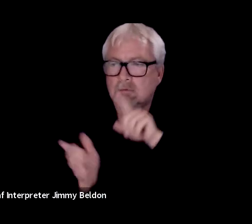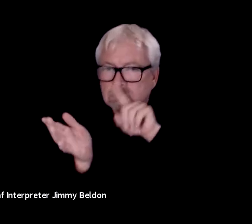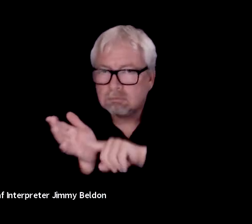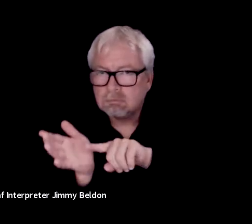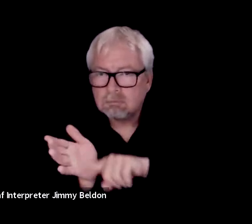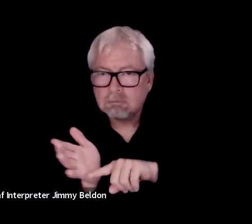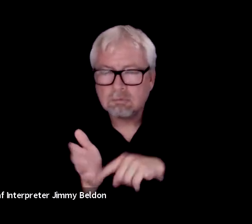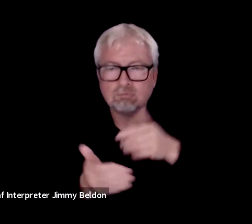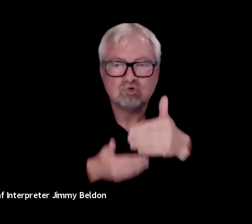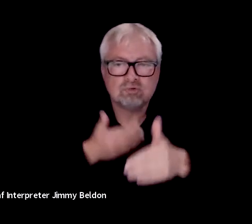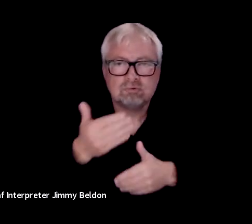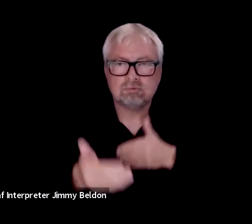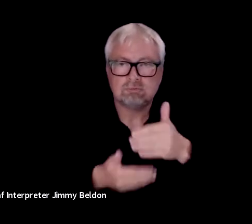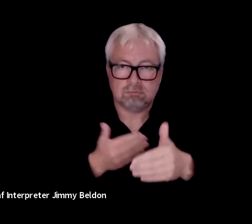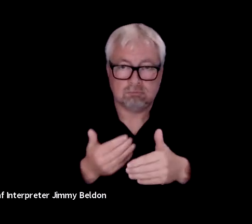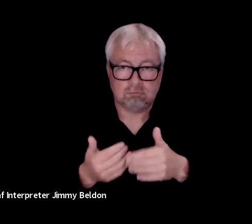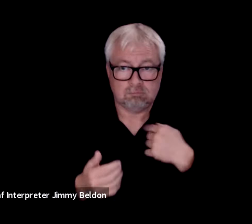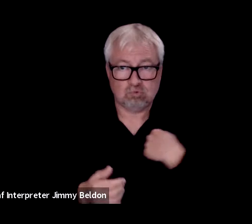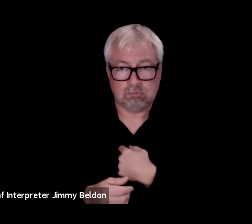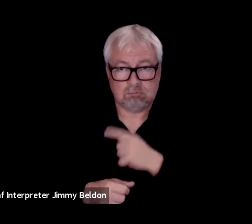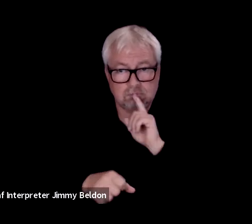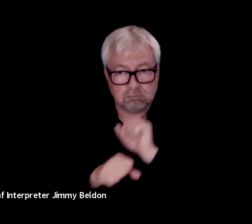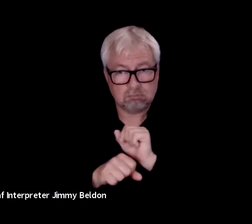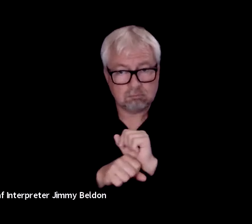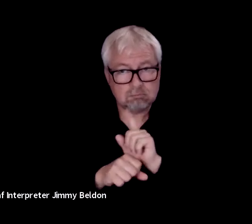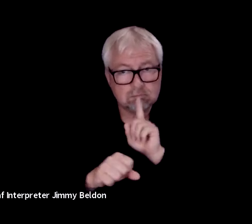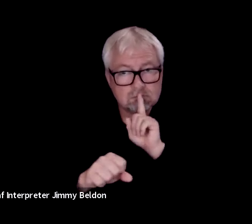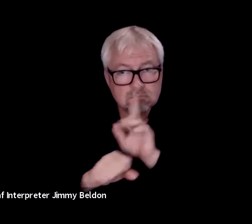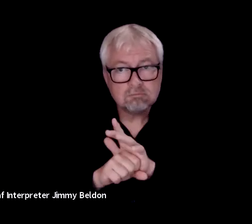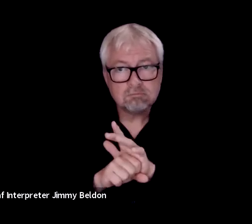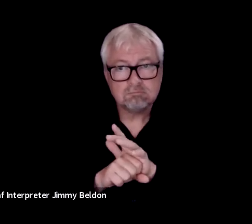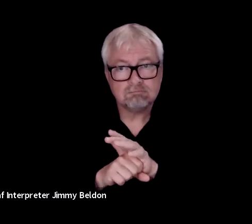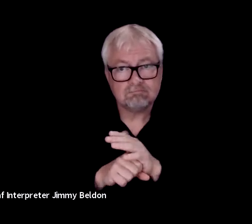accuracy and completeness. And that has been occurring